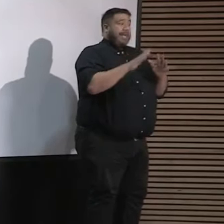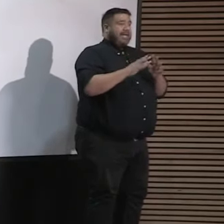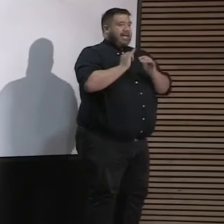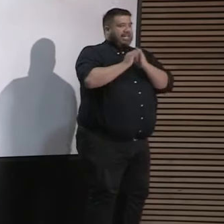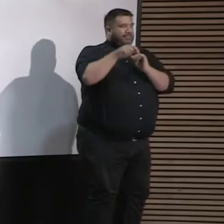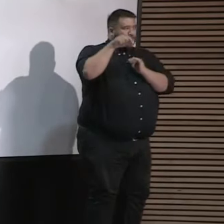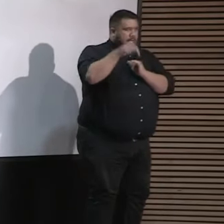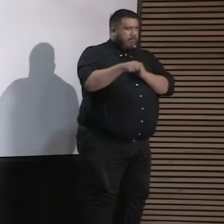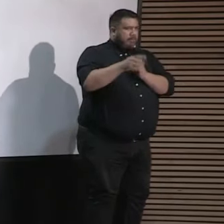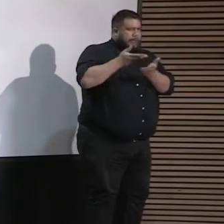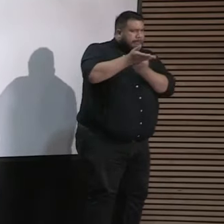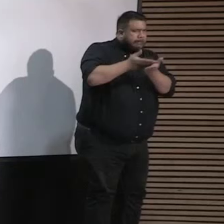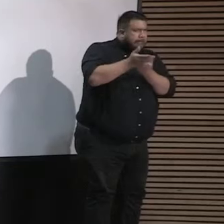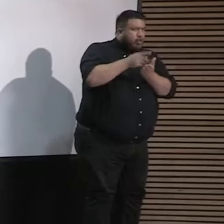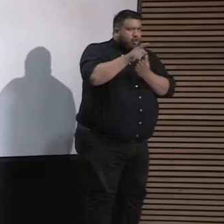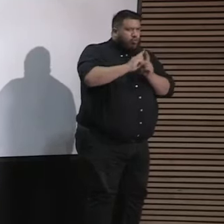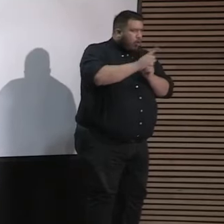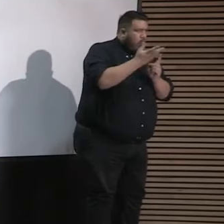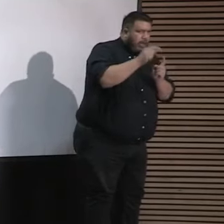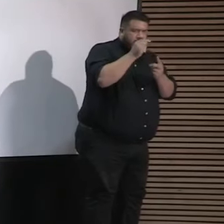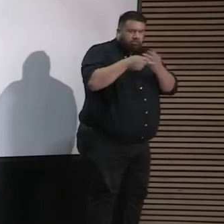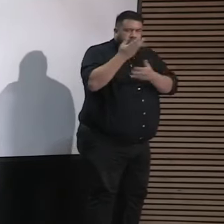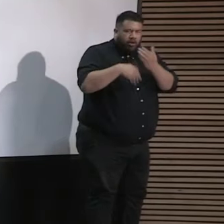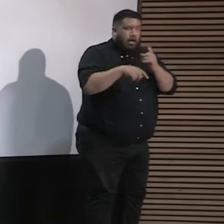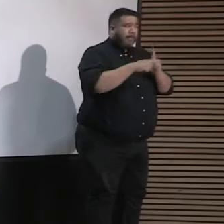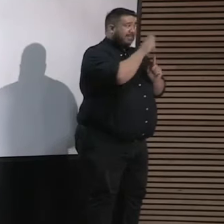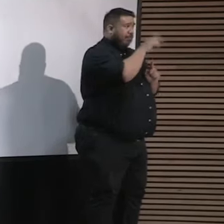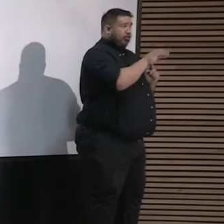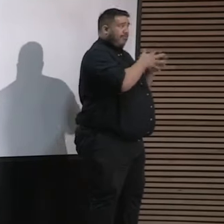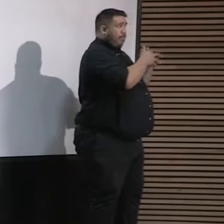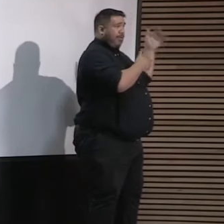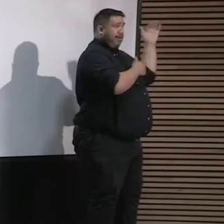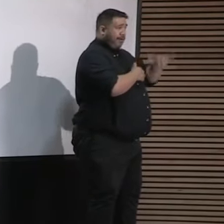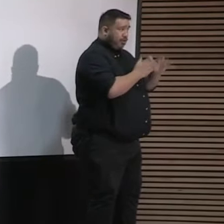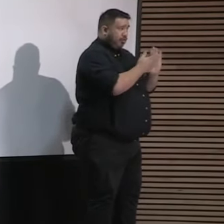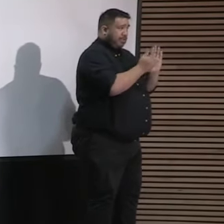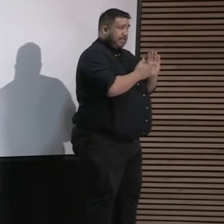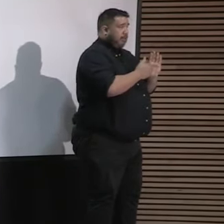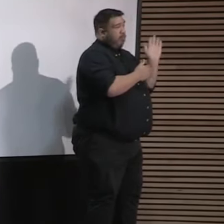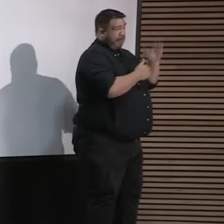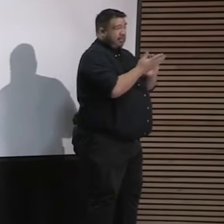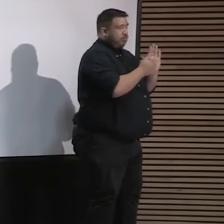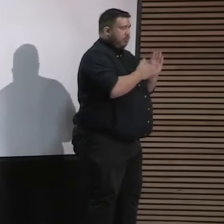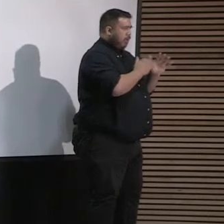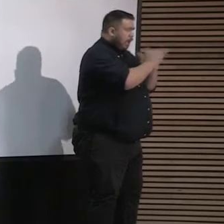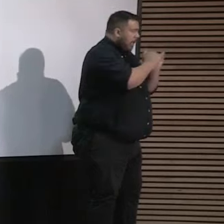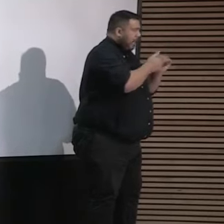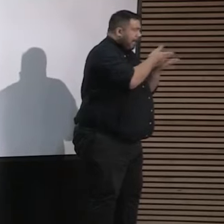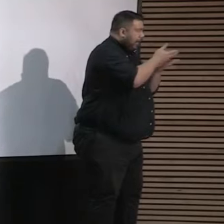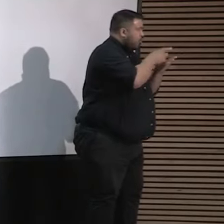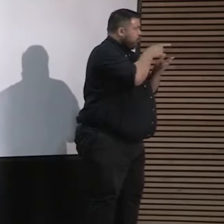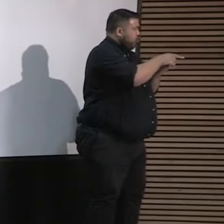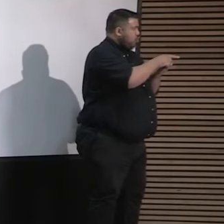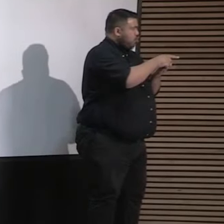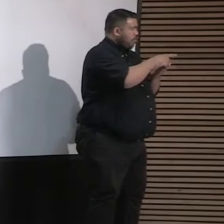Commodore Webb said, with the maintenance worker and interviews with the returnee, trying to establish if there is any link, if they were in any common